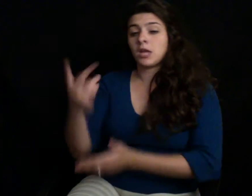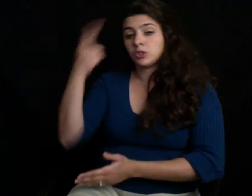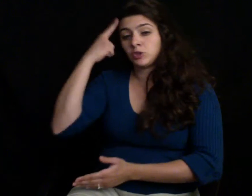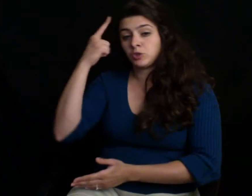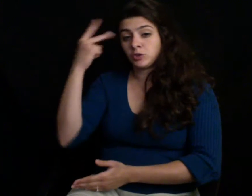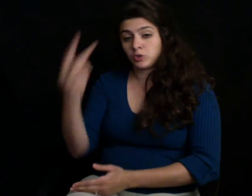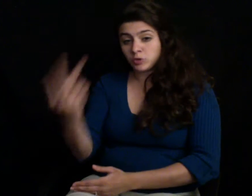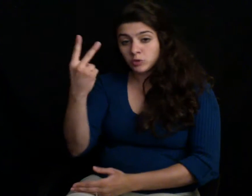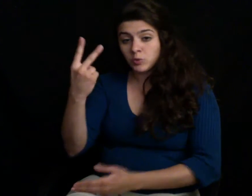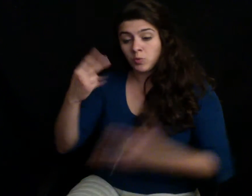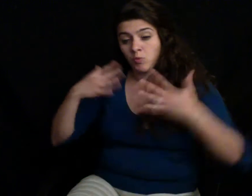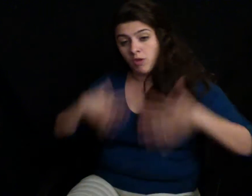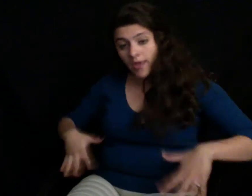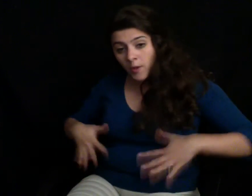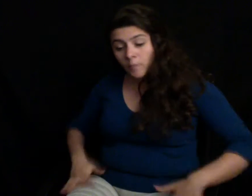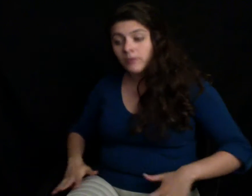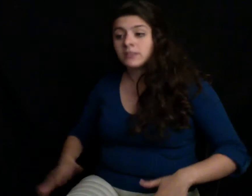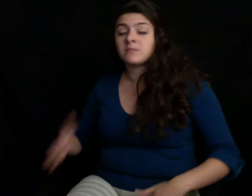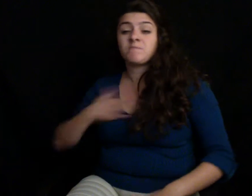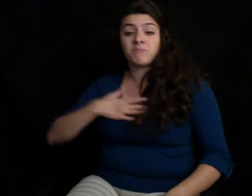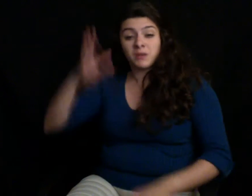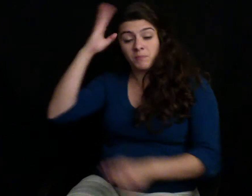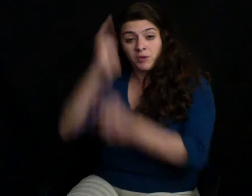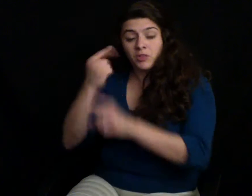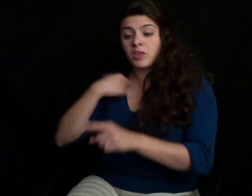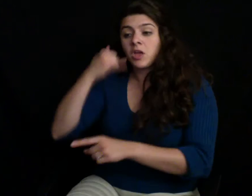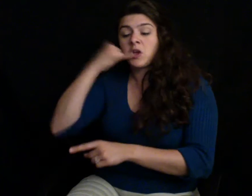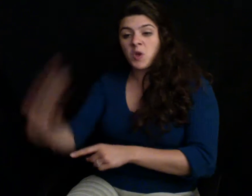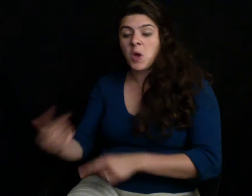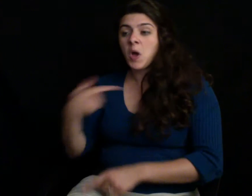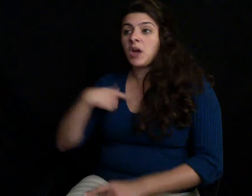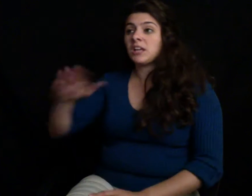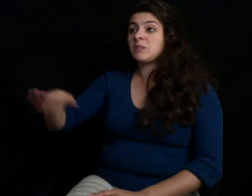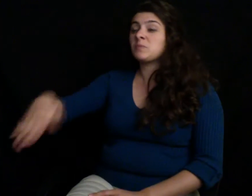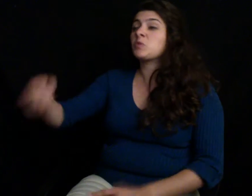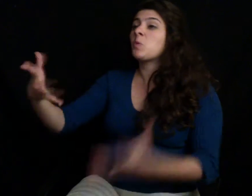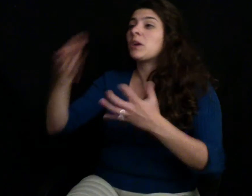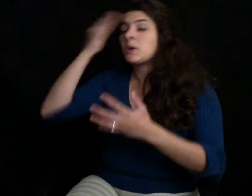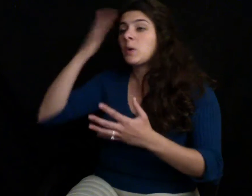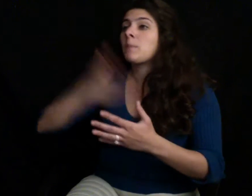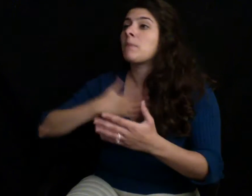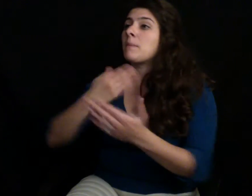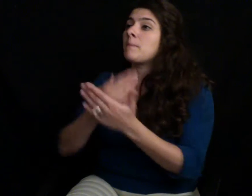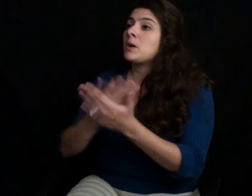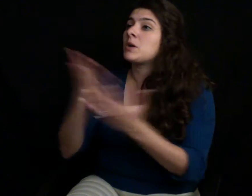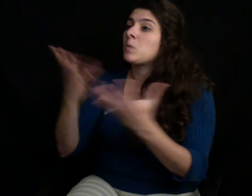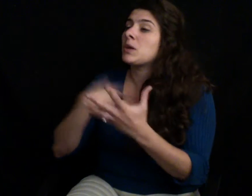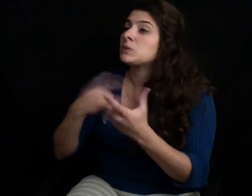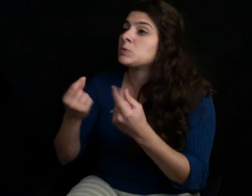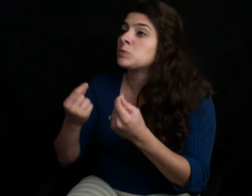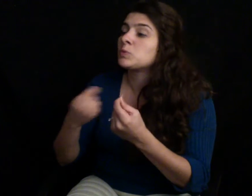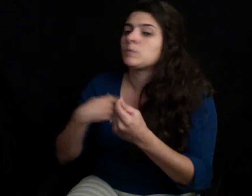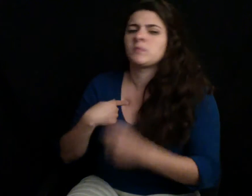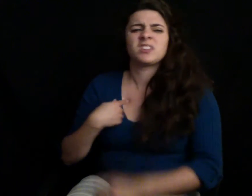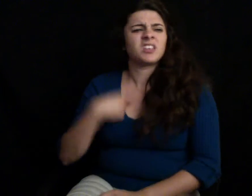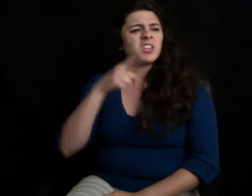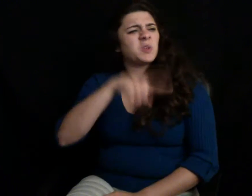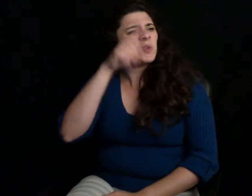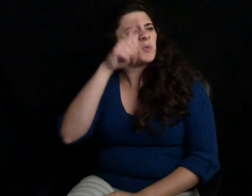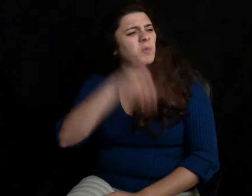I told him, I said, yo, James, let me tell you what I did with my money. He said, you fucking idiot, what are you doing, man? You need to bring your ass back to Baltimore, man, and just